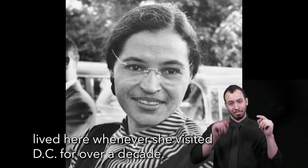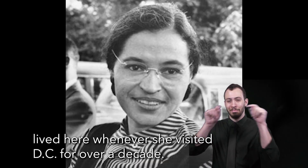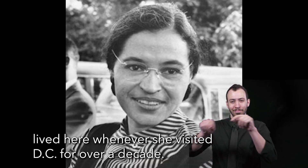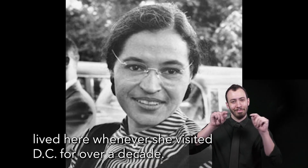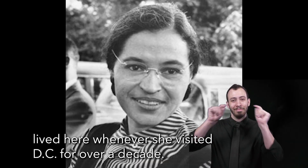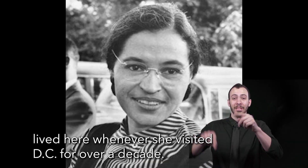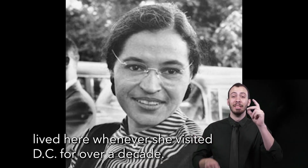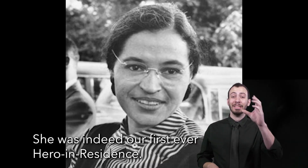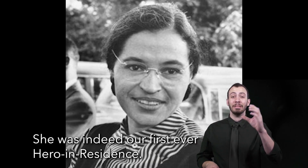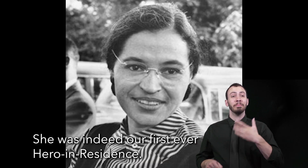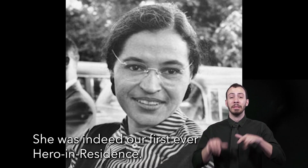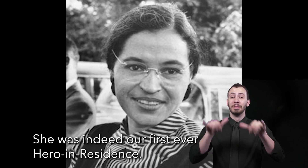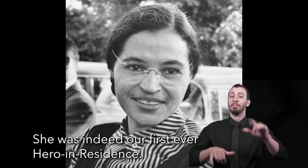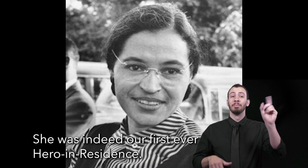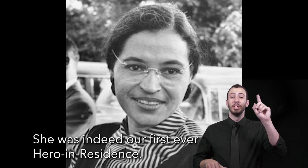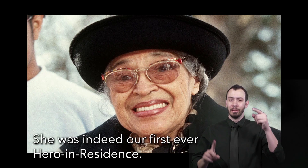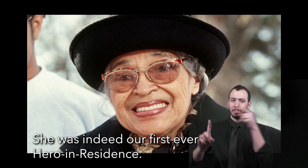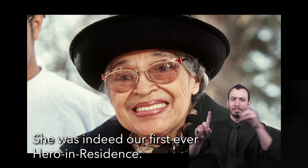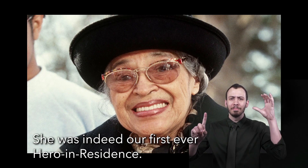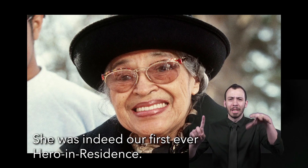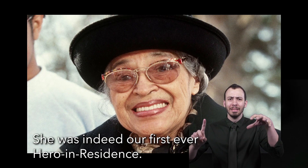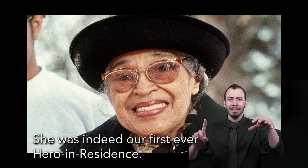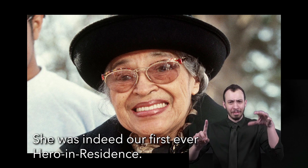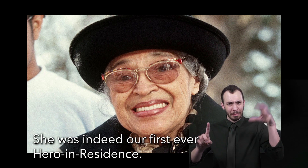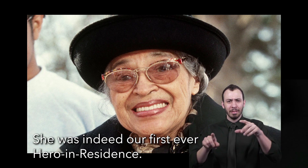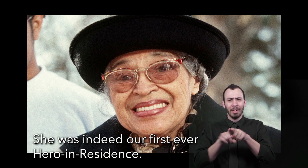decade. She was indeed our first ever hero in residence.